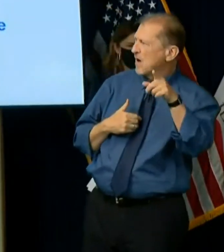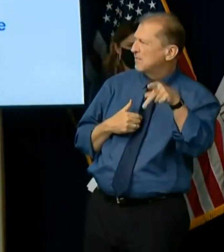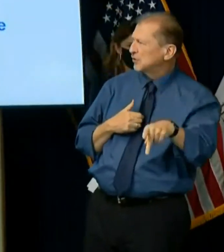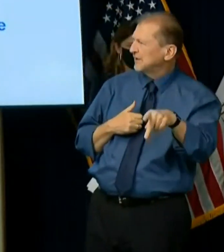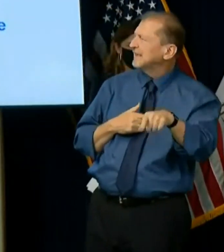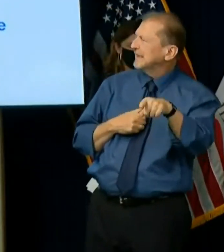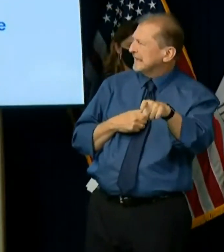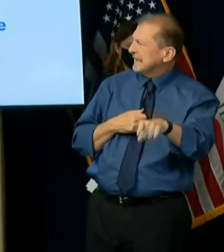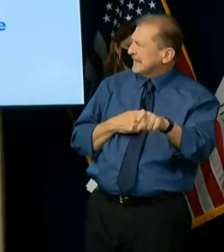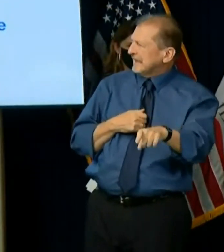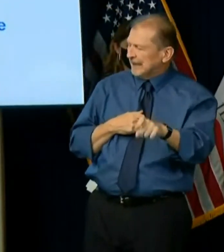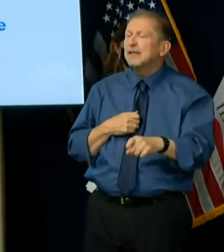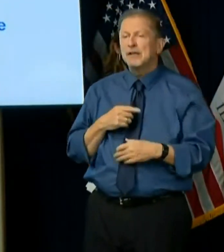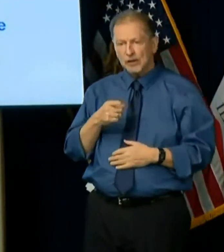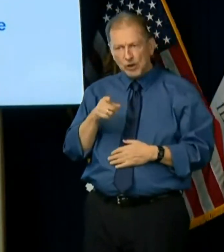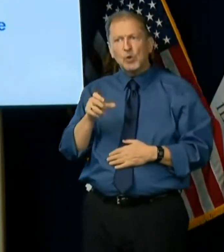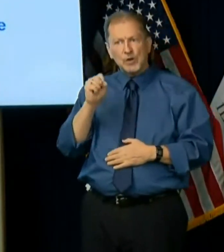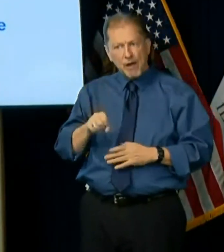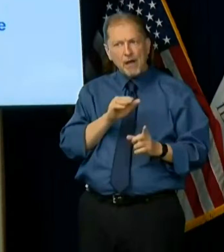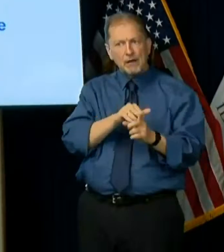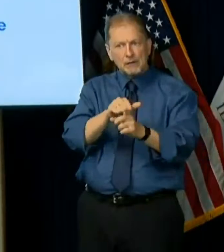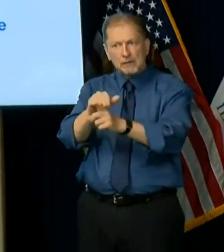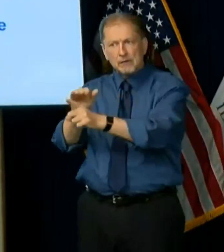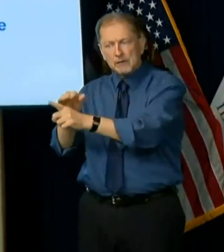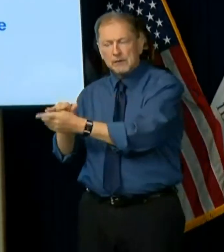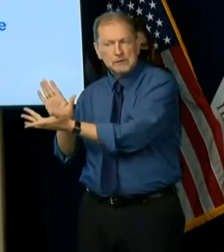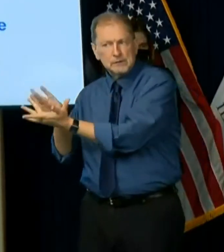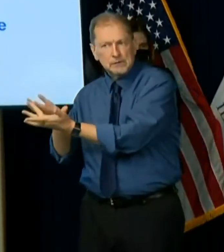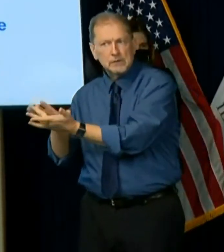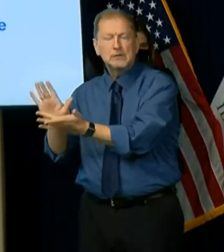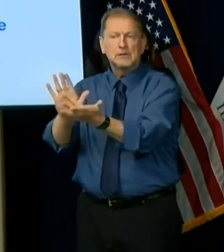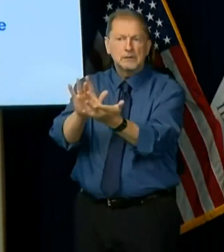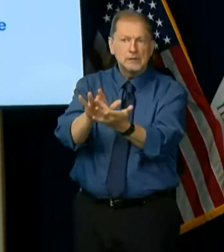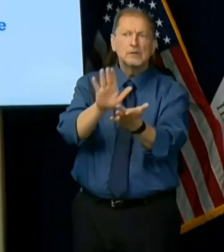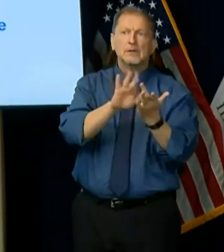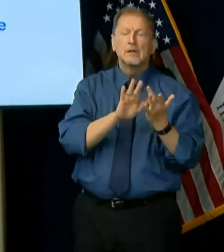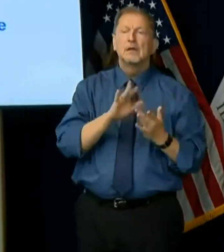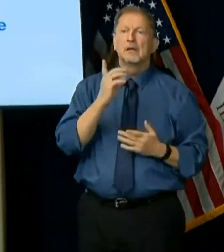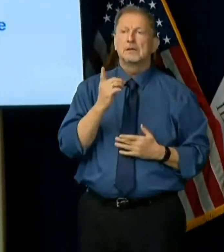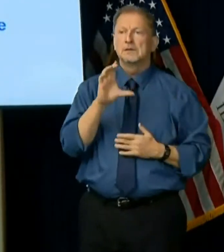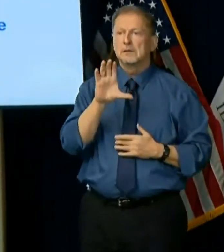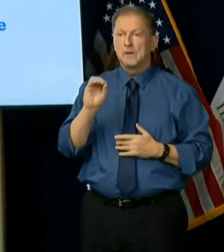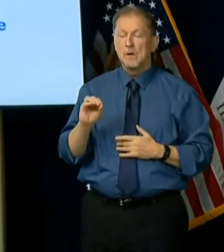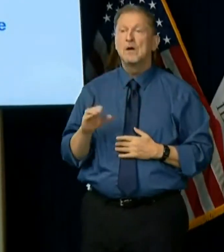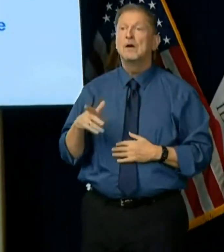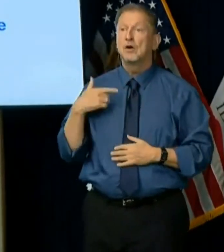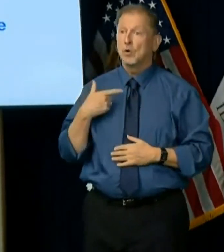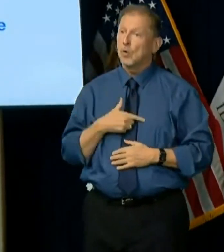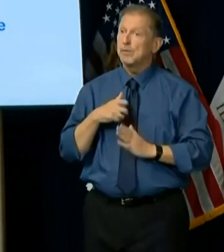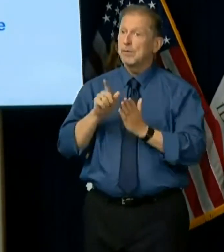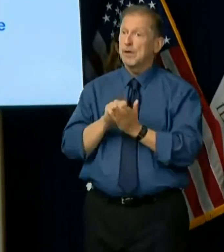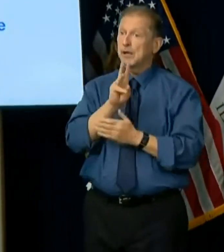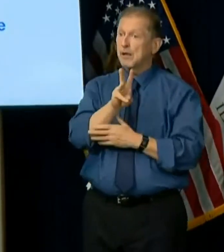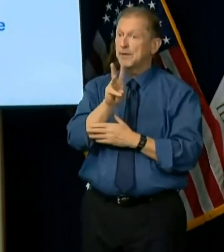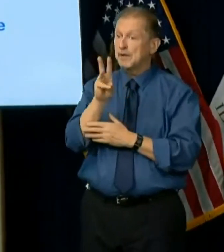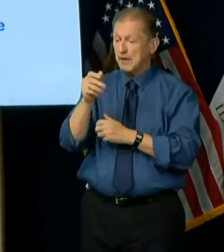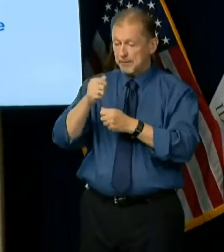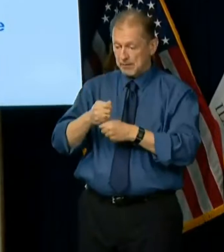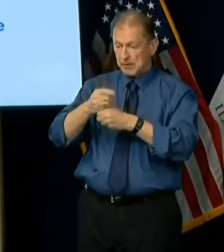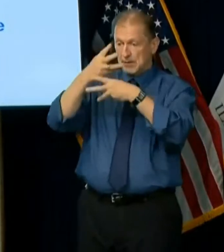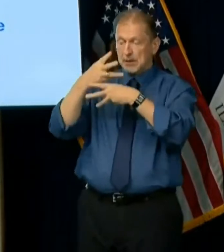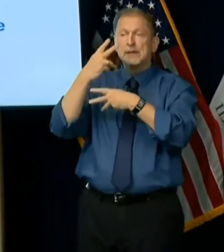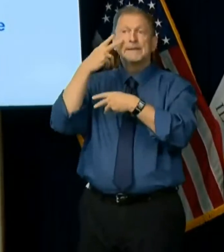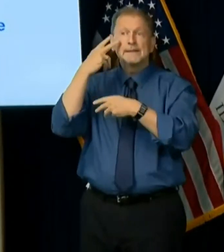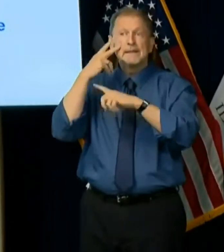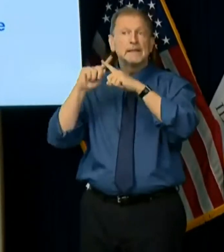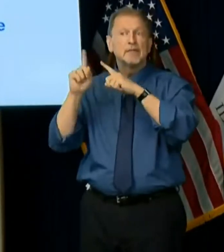eligible for local cure, we strongly encourage you to contact our DCO office. We've published data on our website about who has benefited